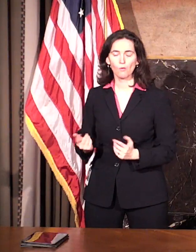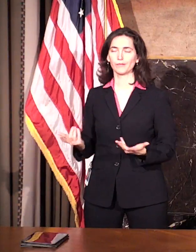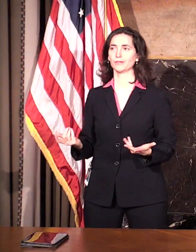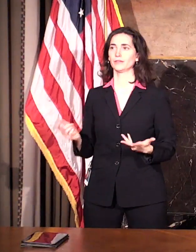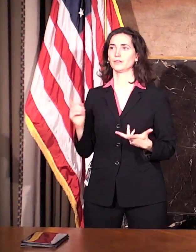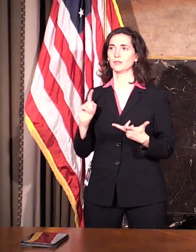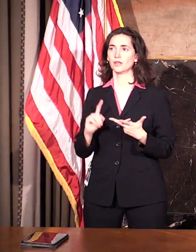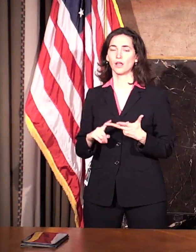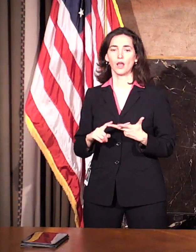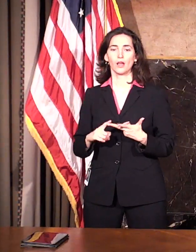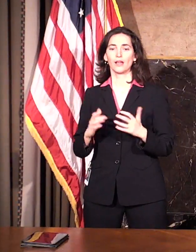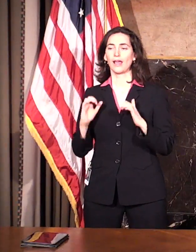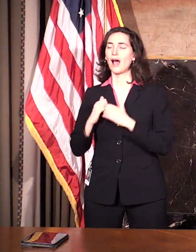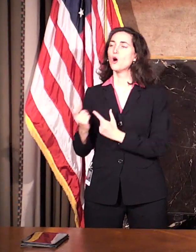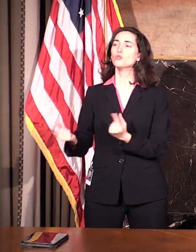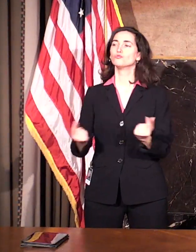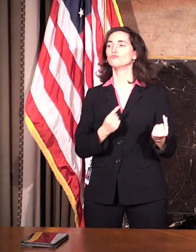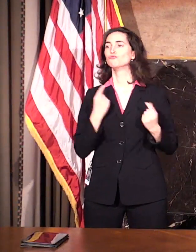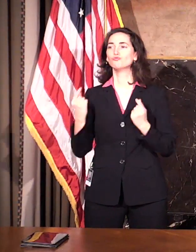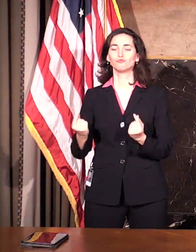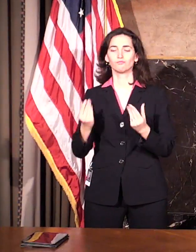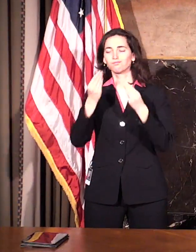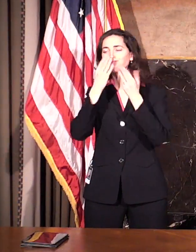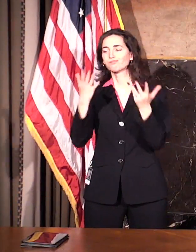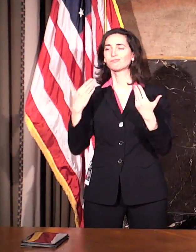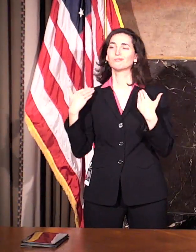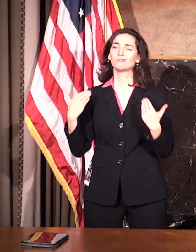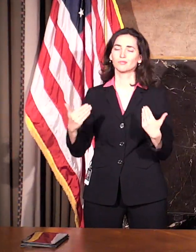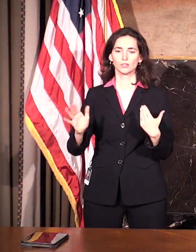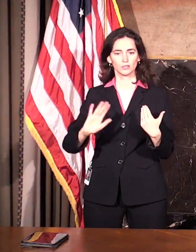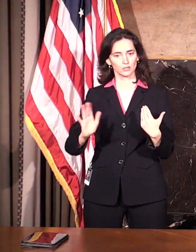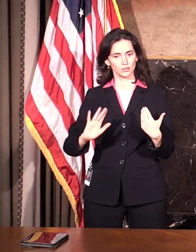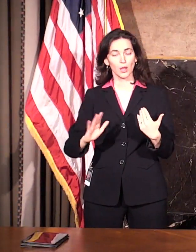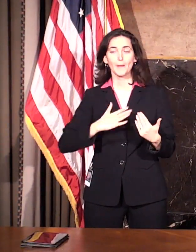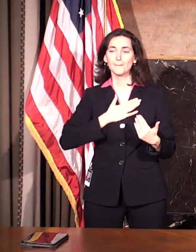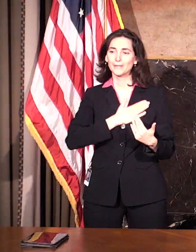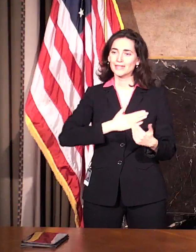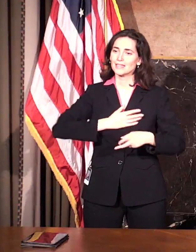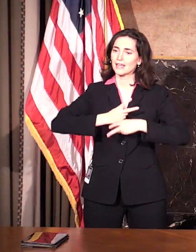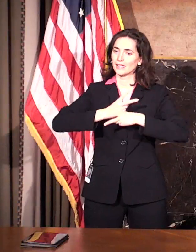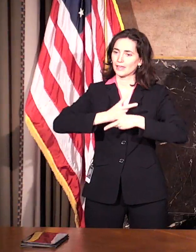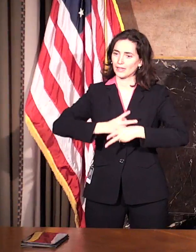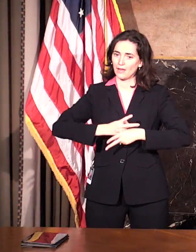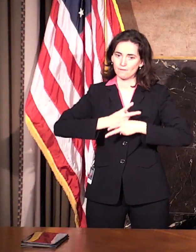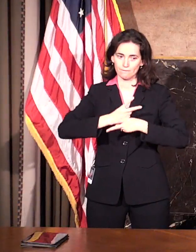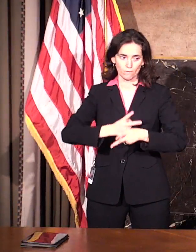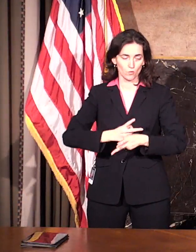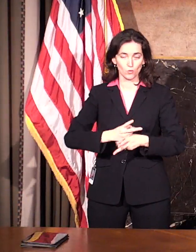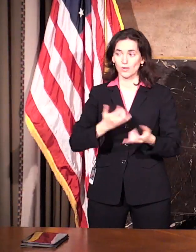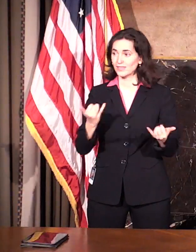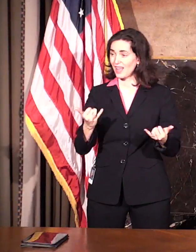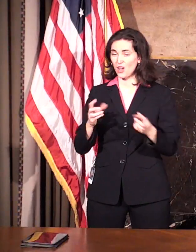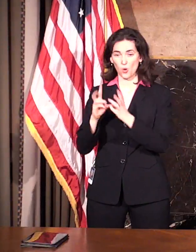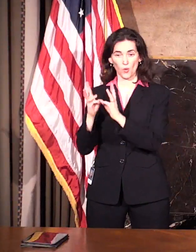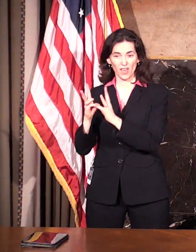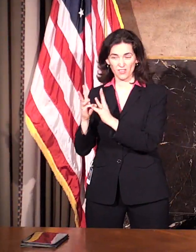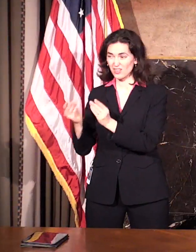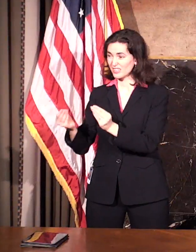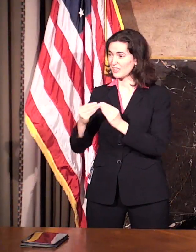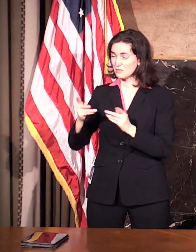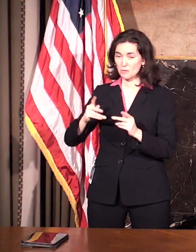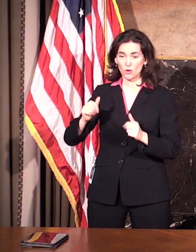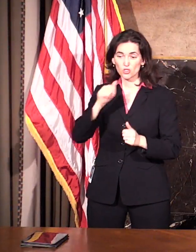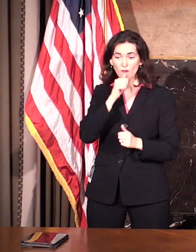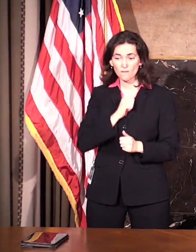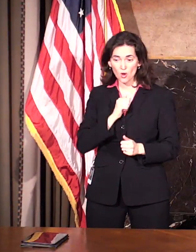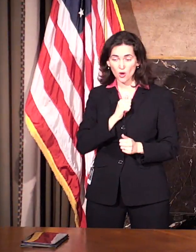being careless with how you heat your home. Please, please be careful. We want to minimize any suffering that we have from this weather event. I'd be